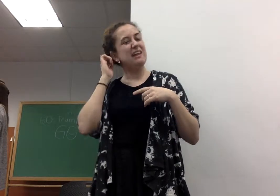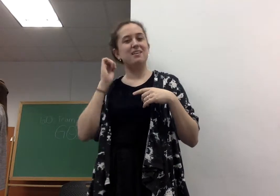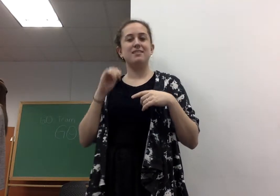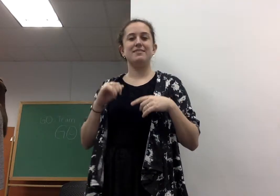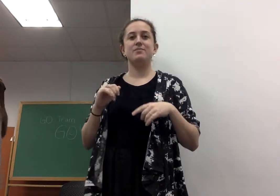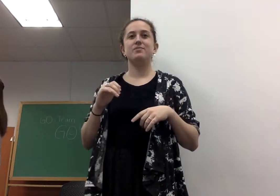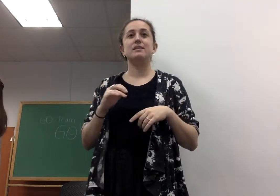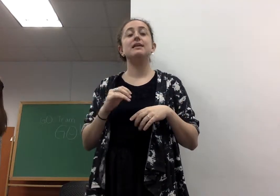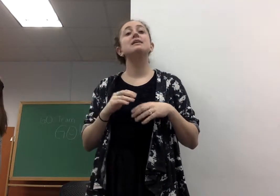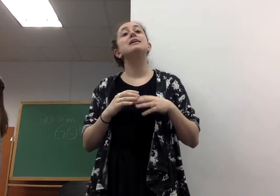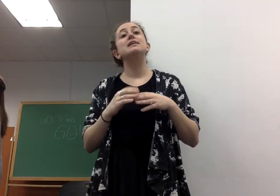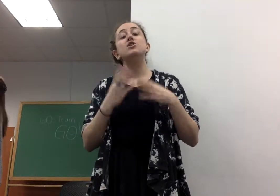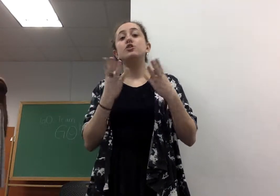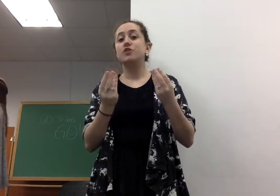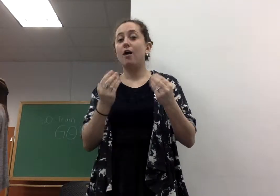Softer than bone, bendable.